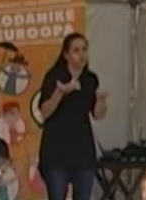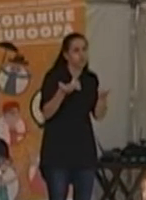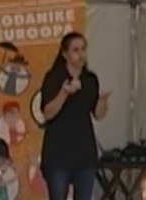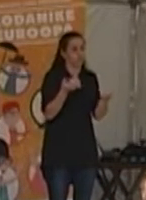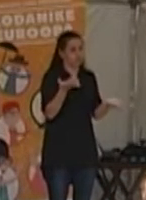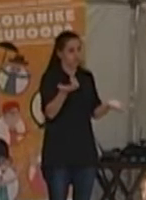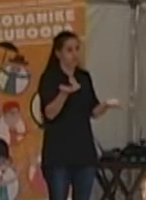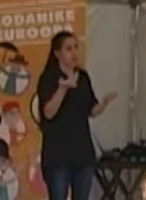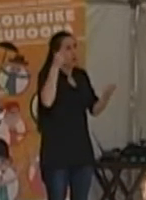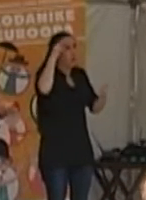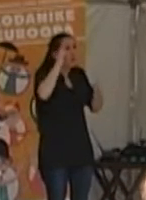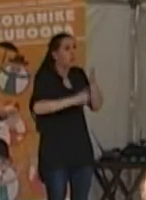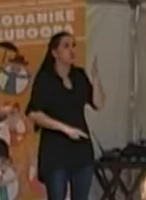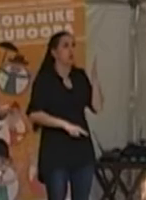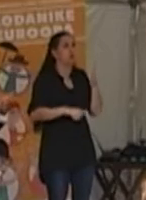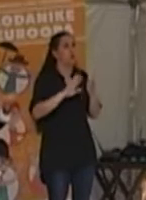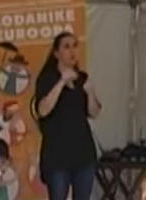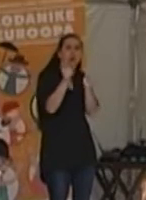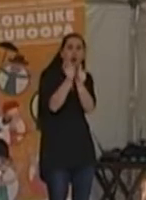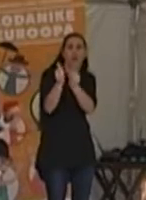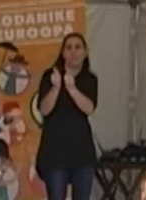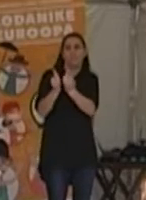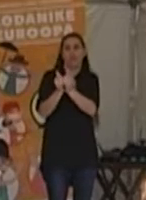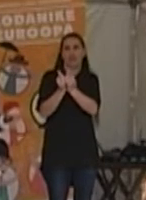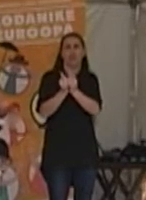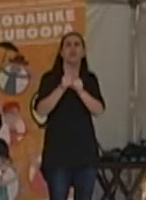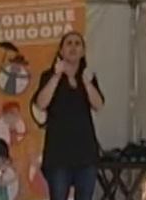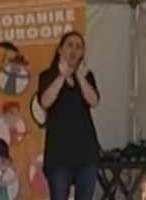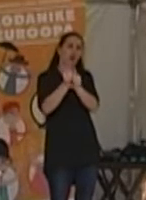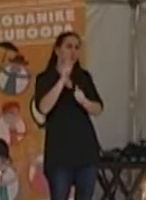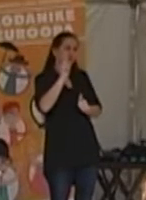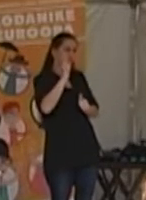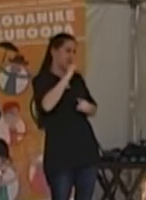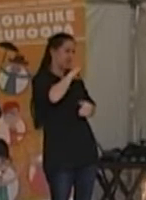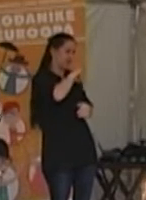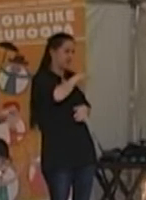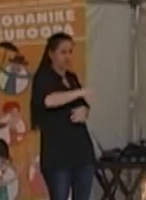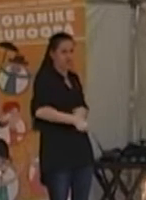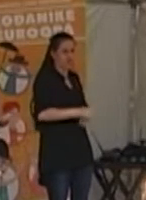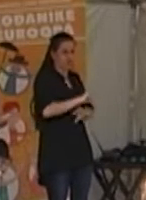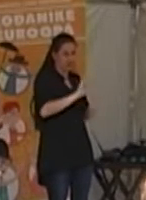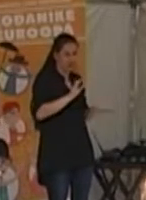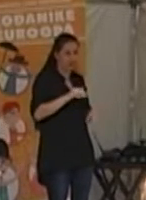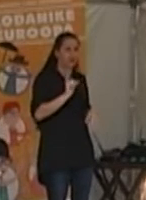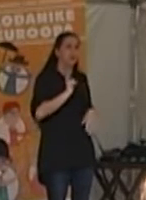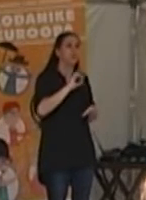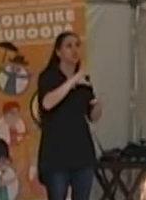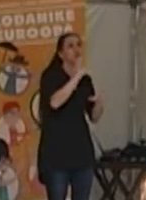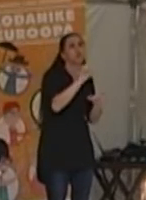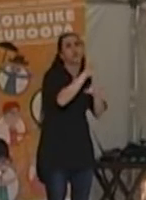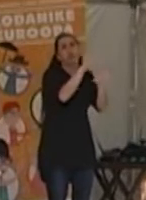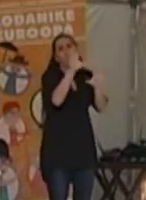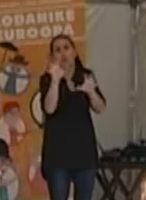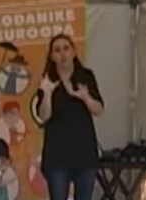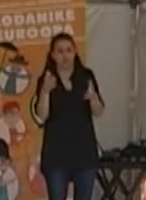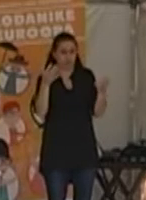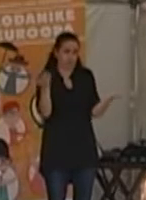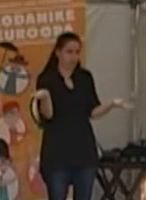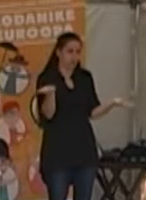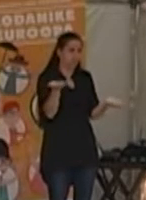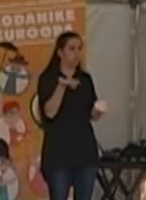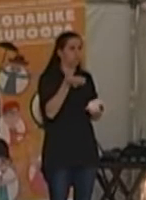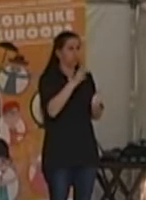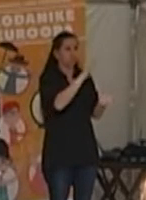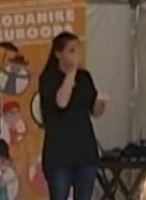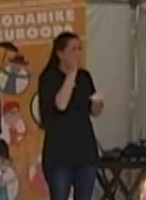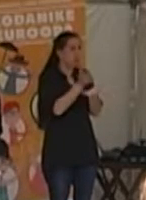state, means that you trust your neighbours probably not going to rob you to put food on the table, because everyone is looked after. And so I think